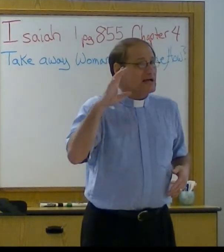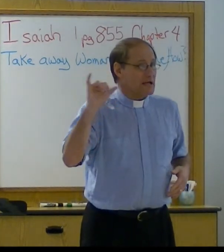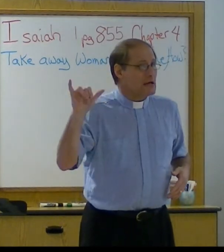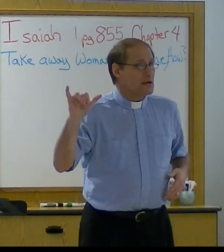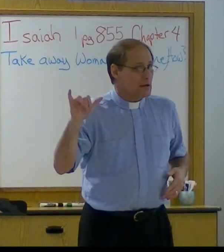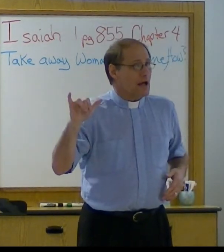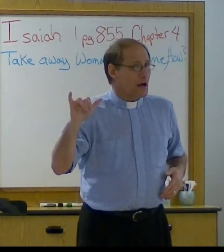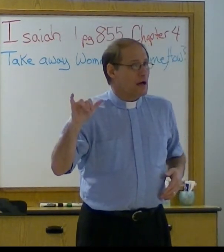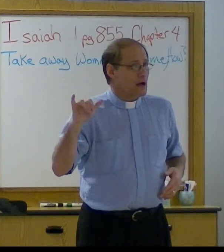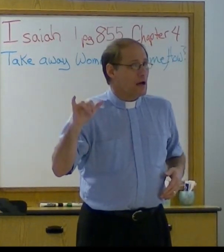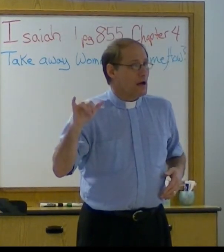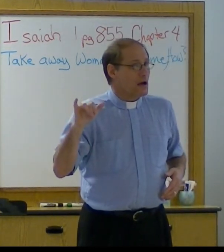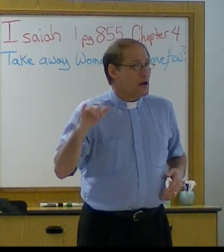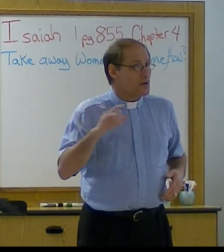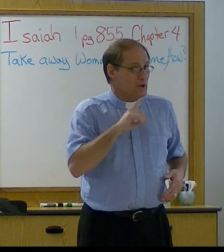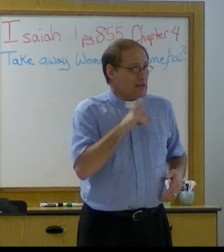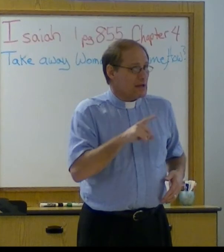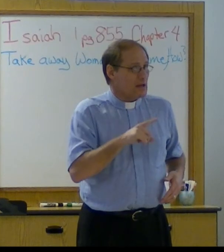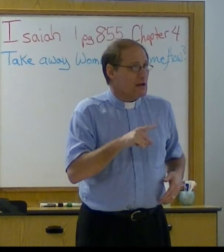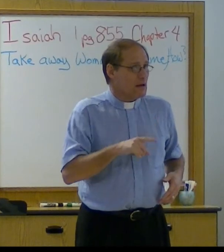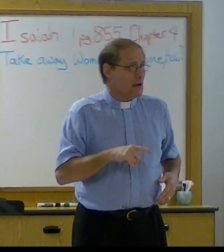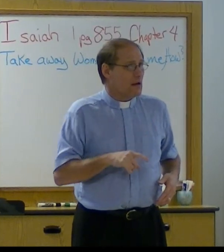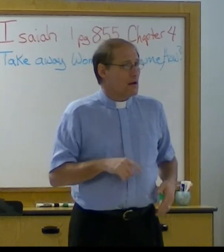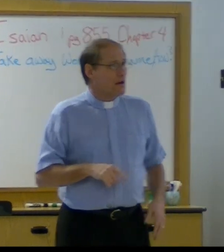Randy? Yeah. Really?